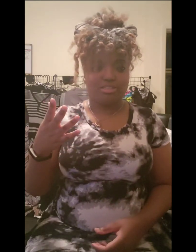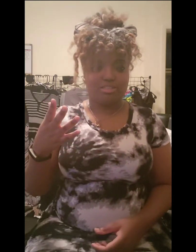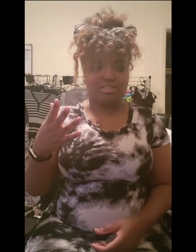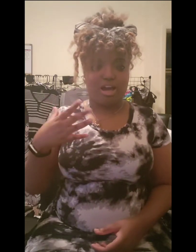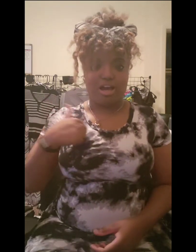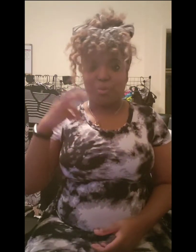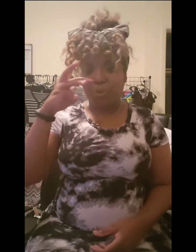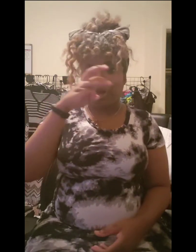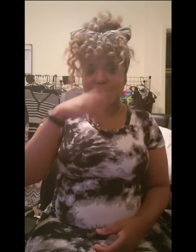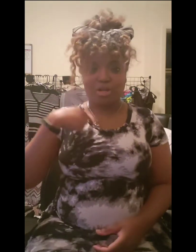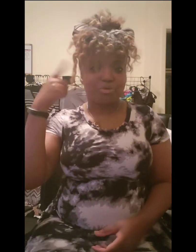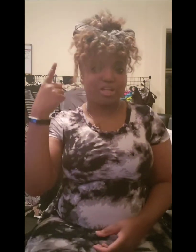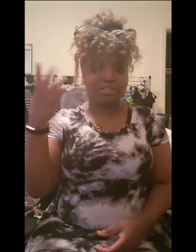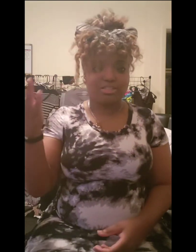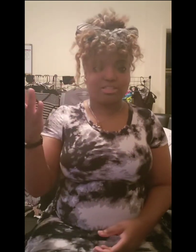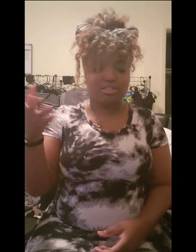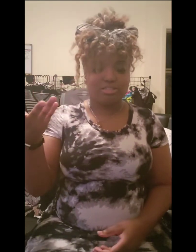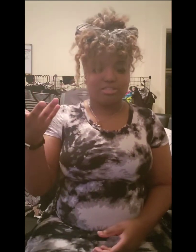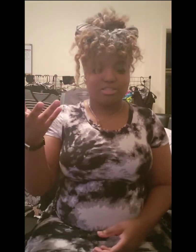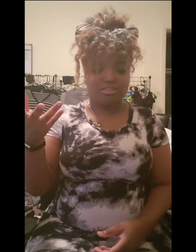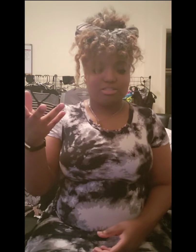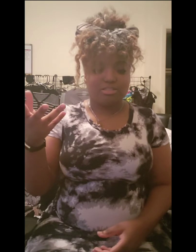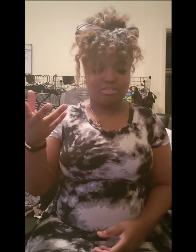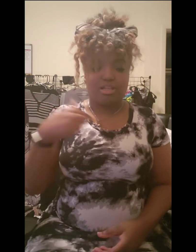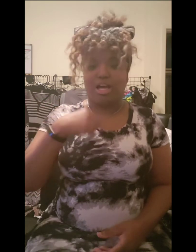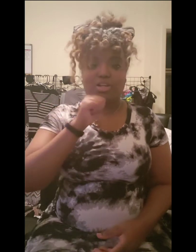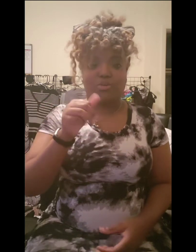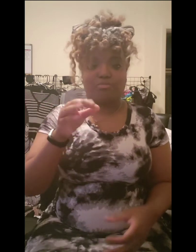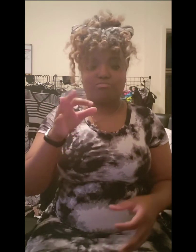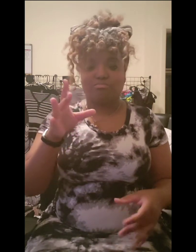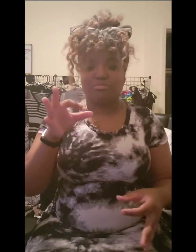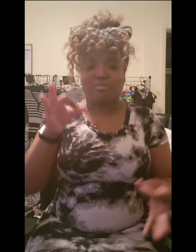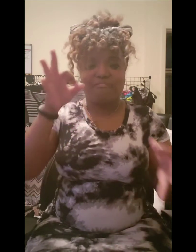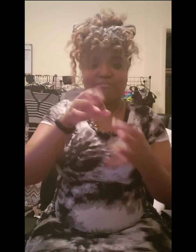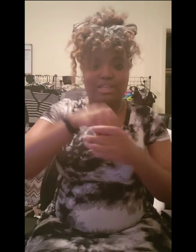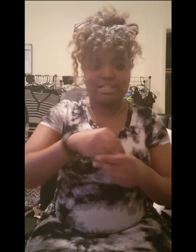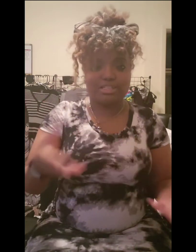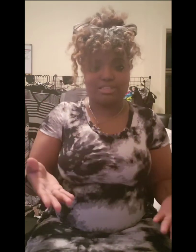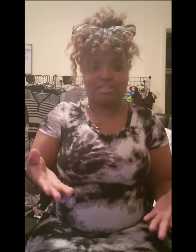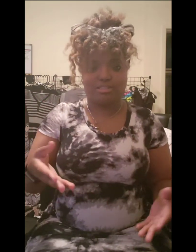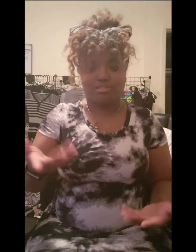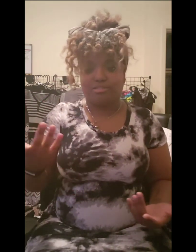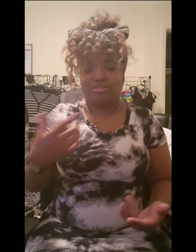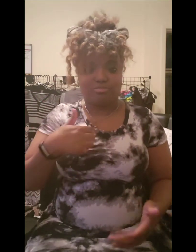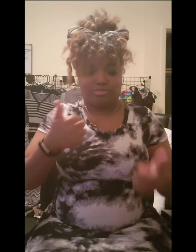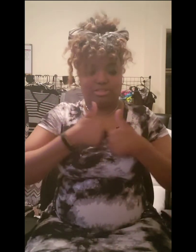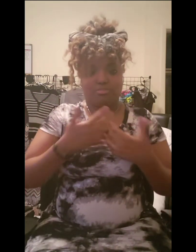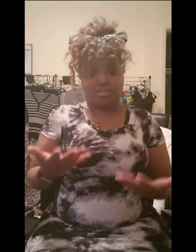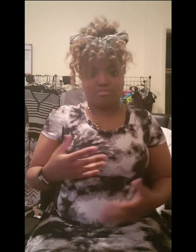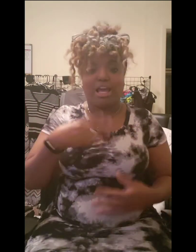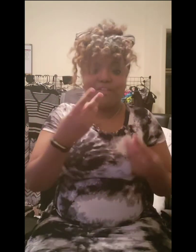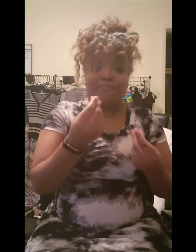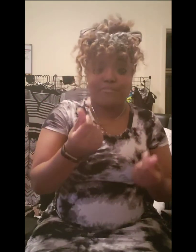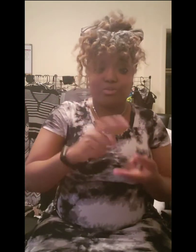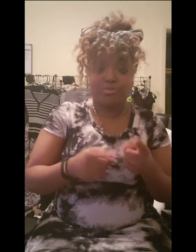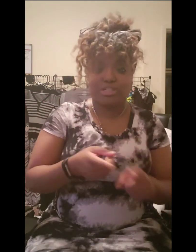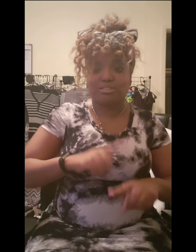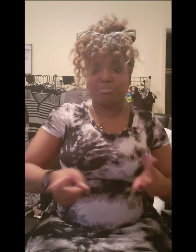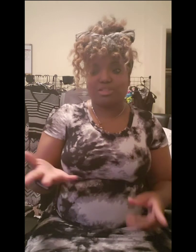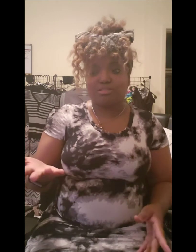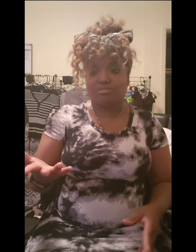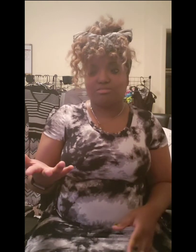weird. There was something wrong with me, I was the outcast. I felt like I didn't fit in. It was just a lot. And I just felt like